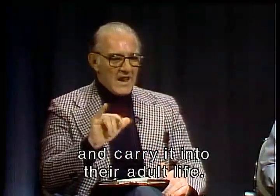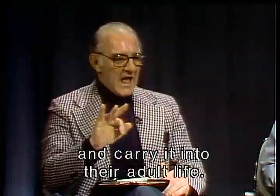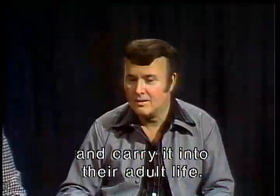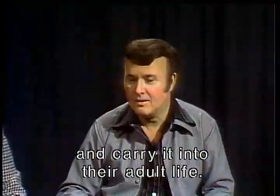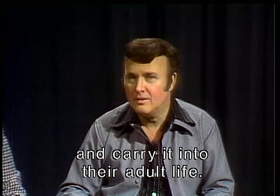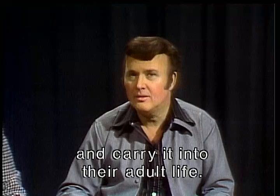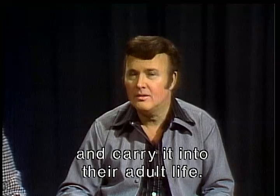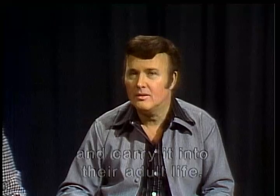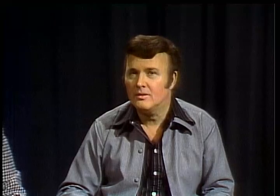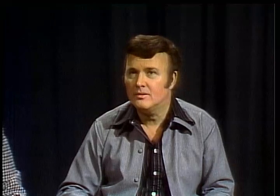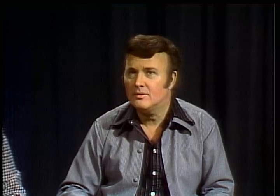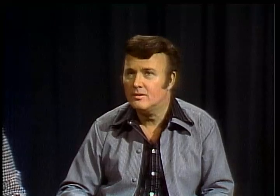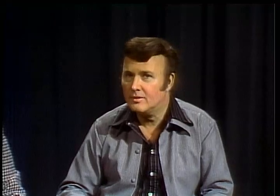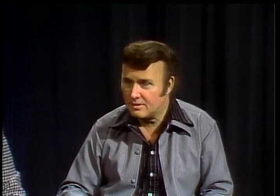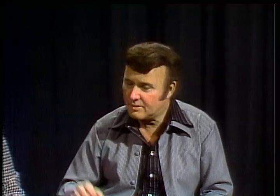life.